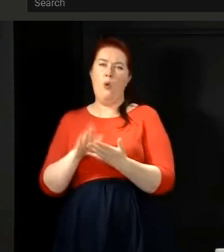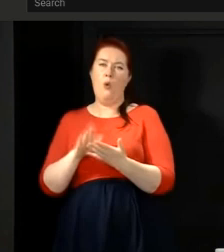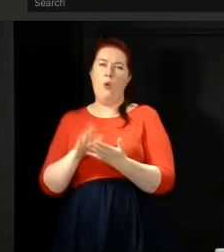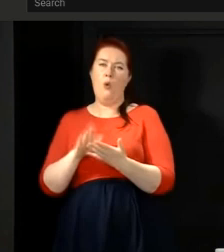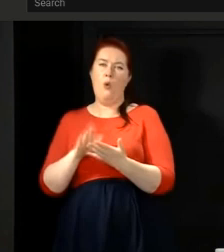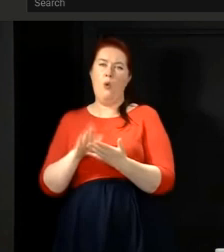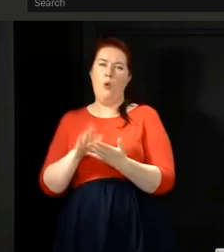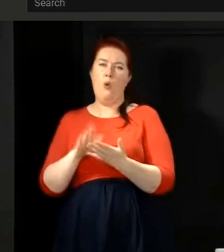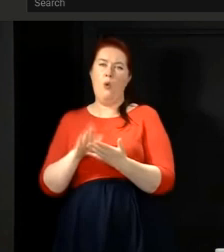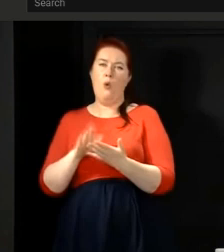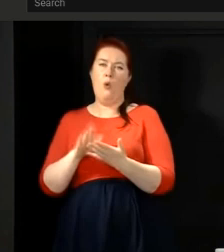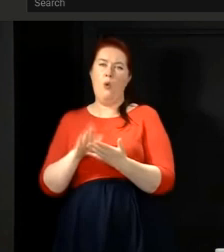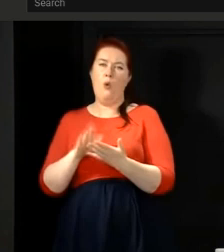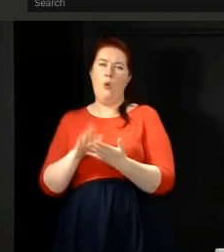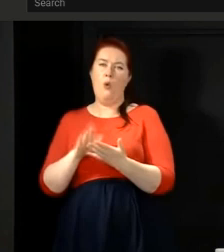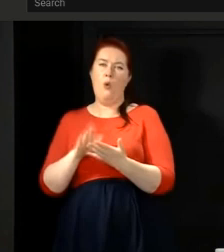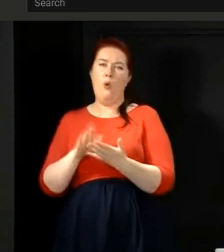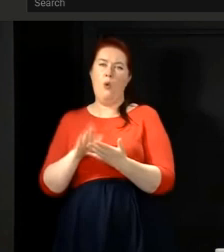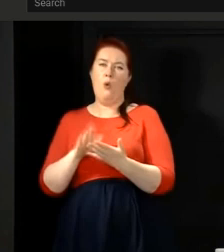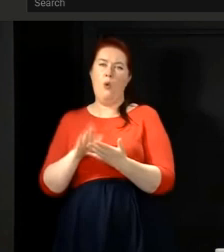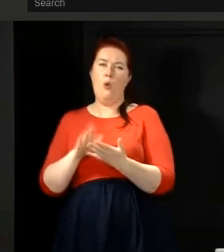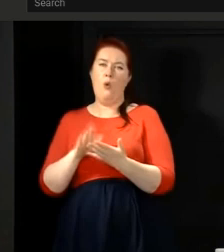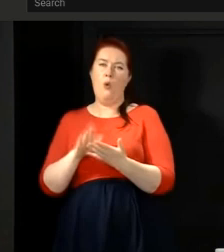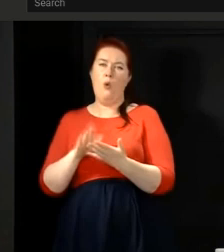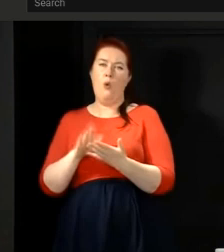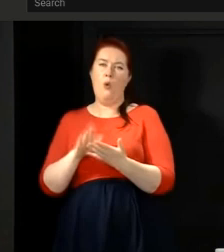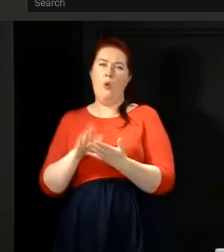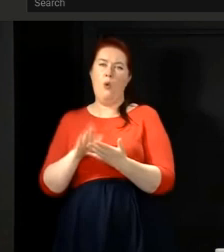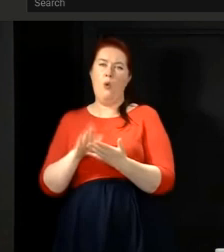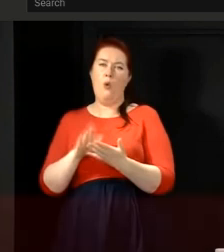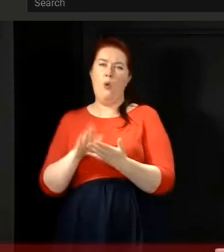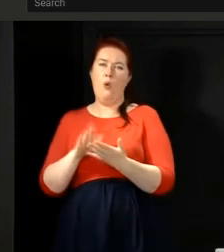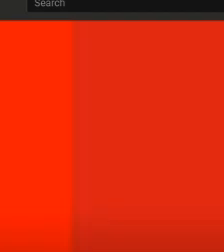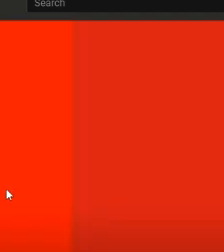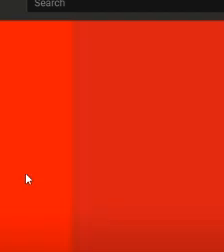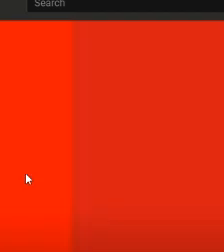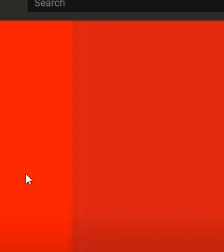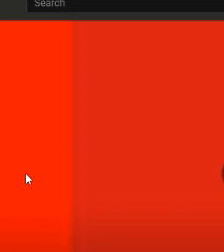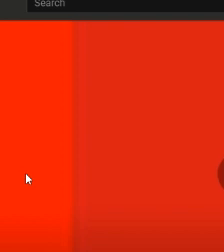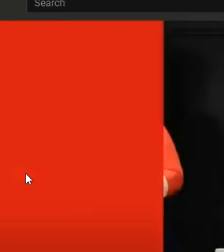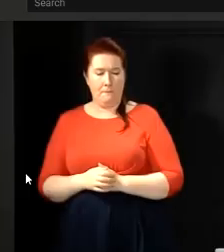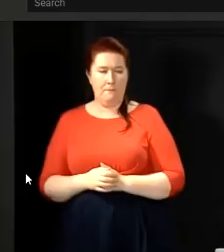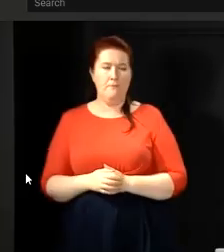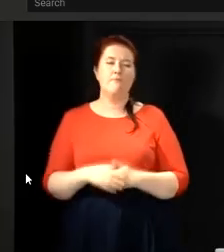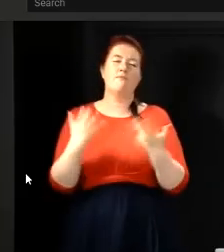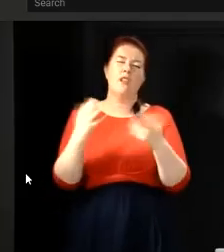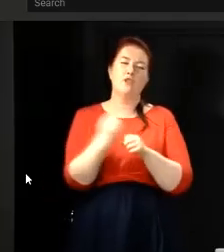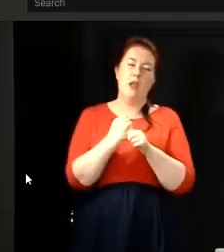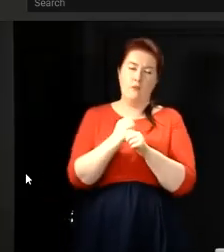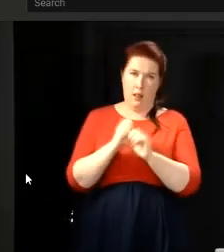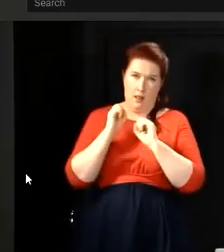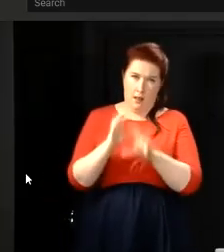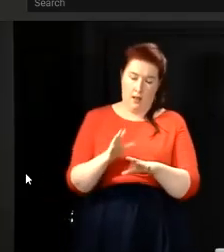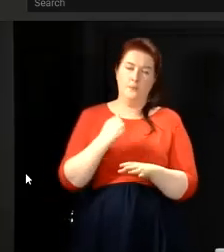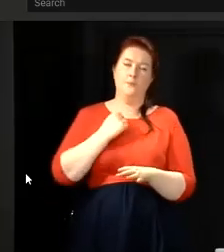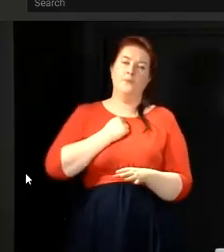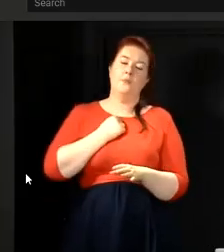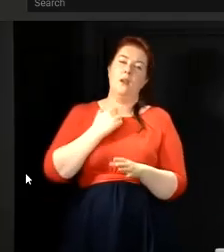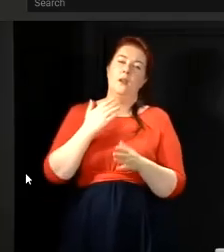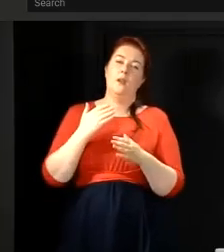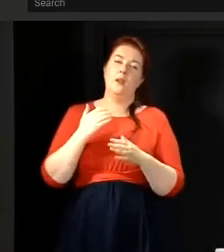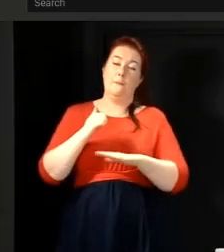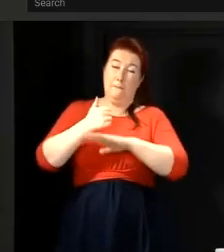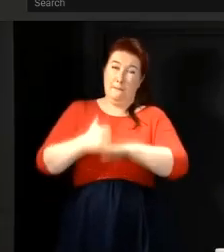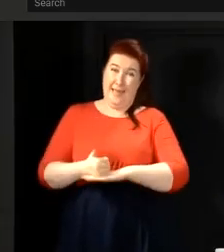to say, but I have some problems with it and I'll come back after with some comments. Broadly speaking, our proposed